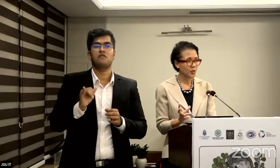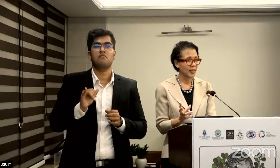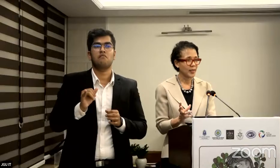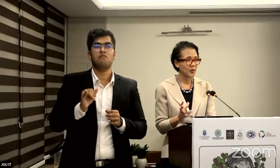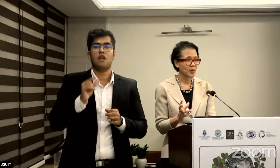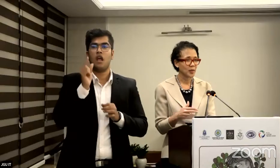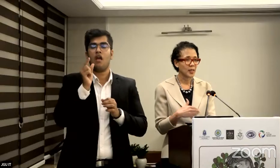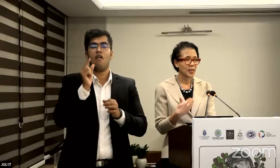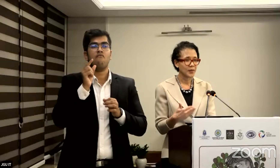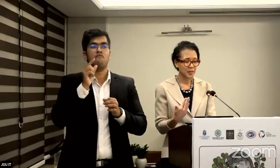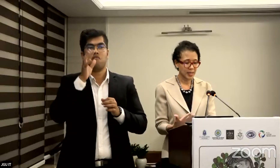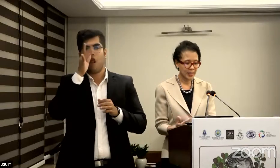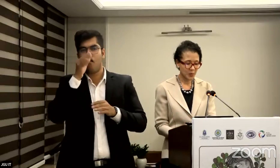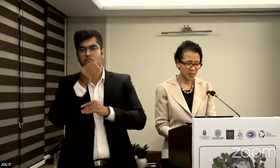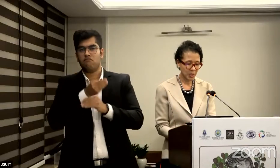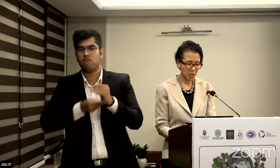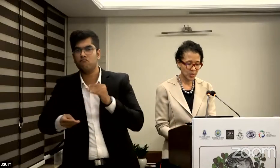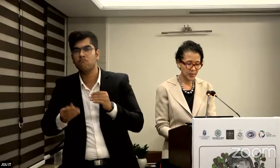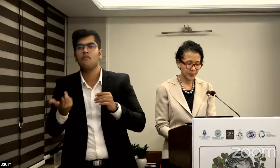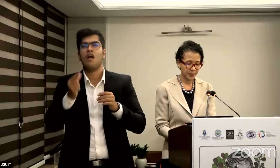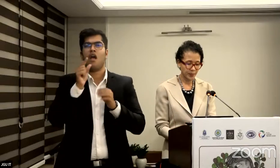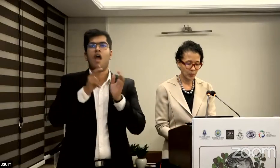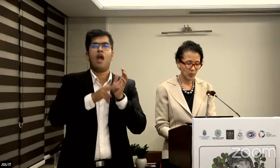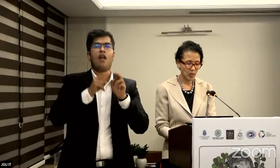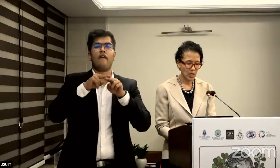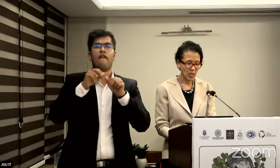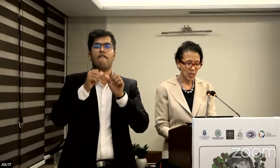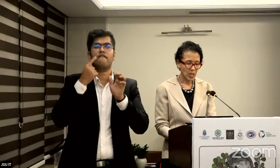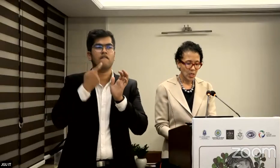unfair trade or of disguised protectionism.